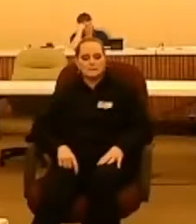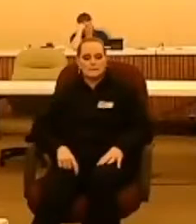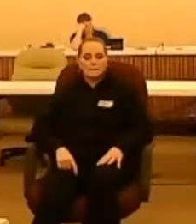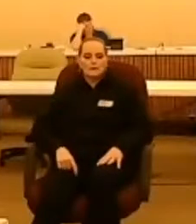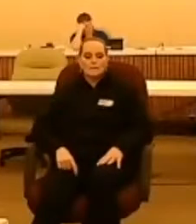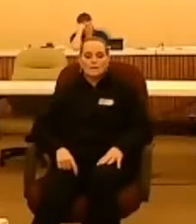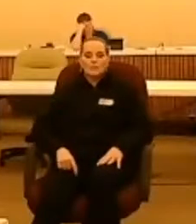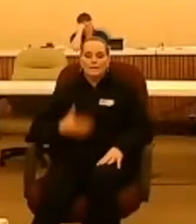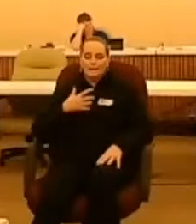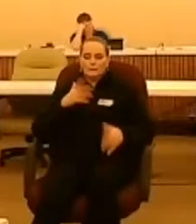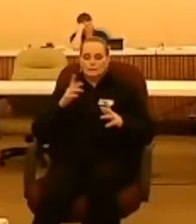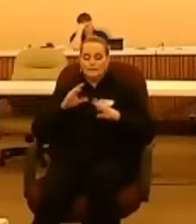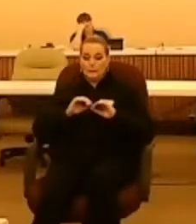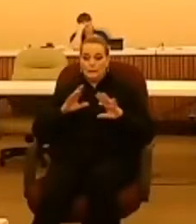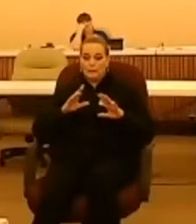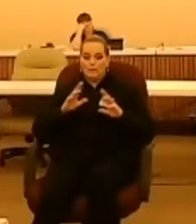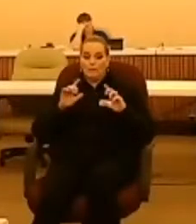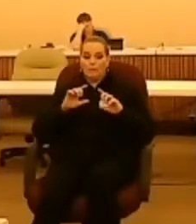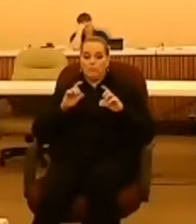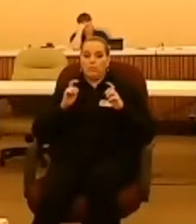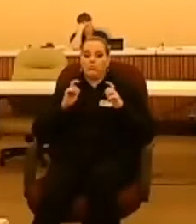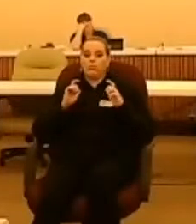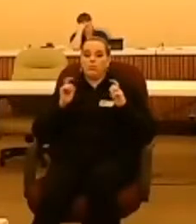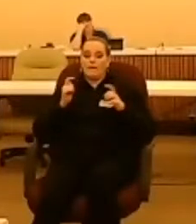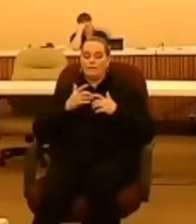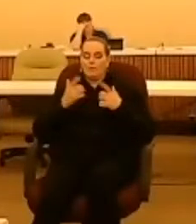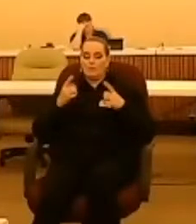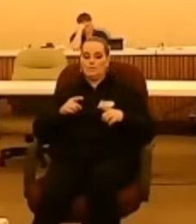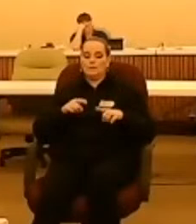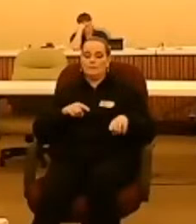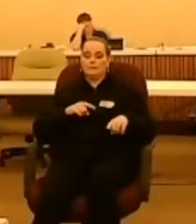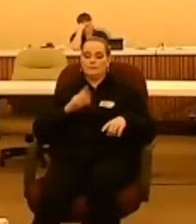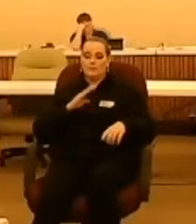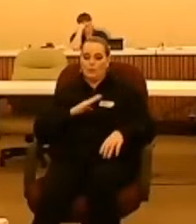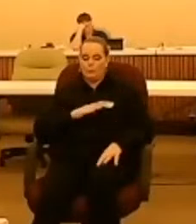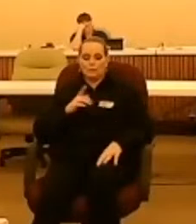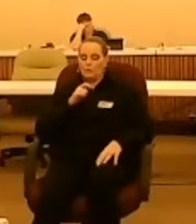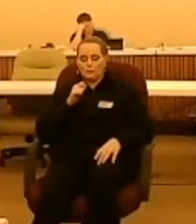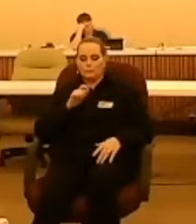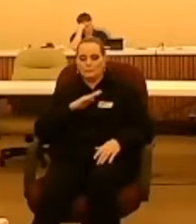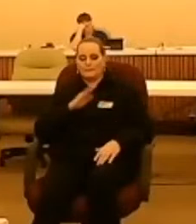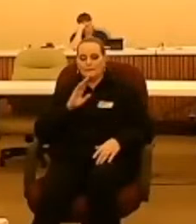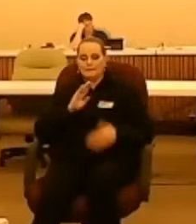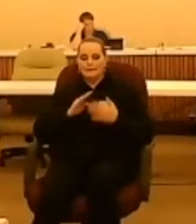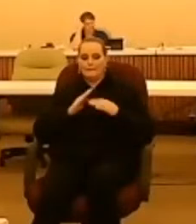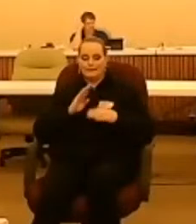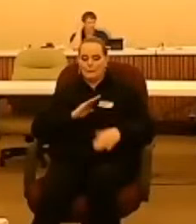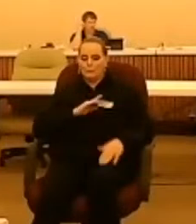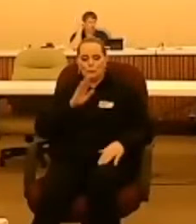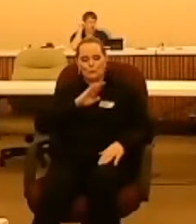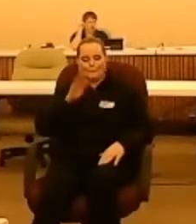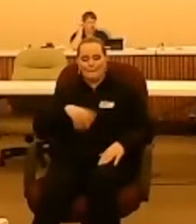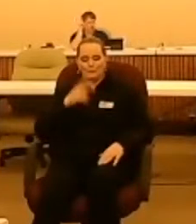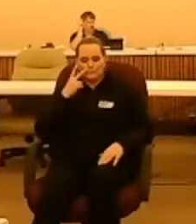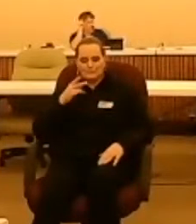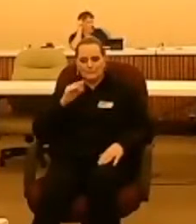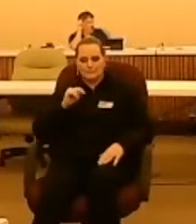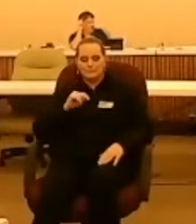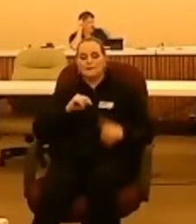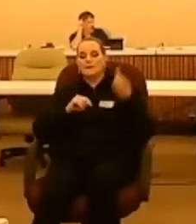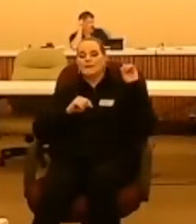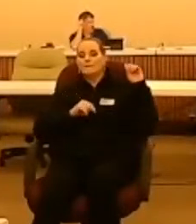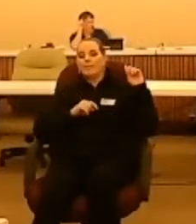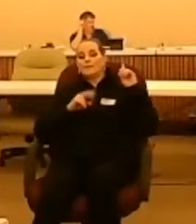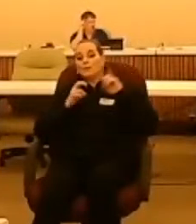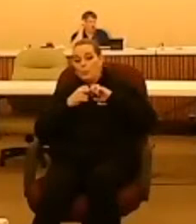what could come to the board might never go even to the town board. So the issue I have